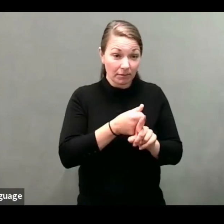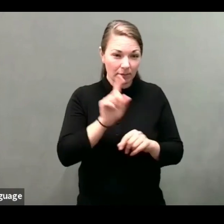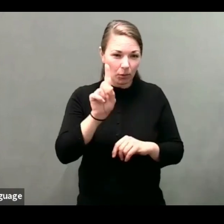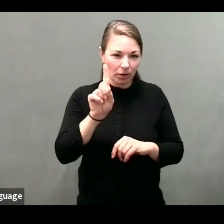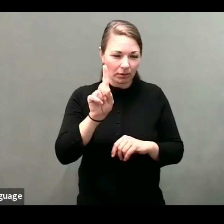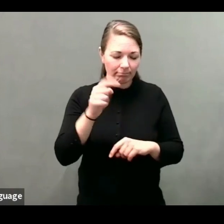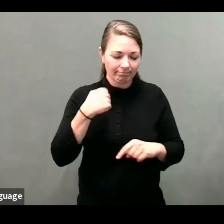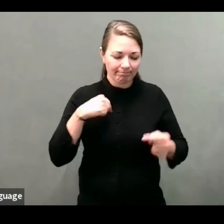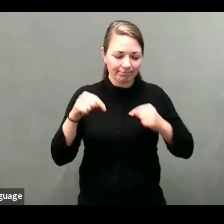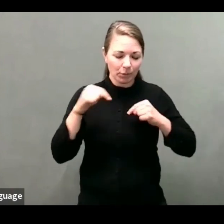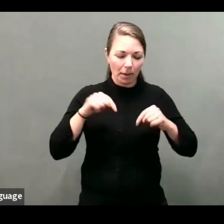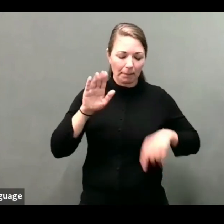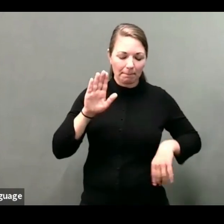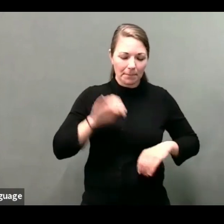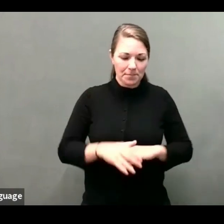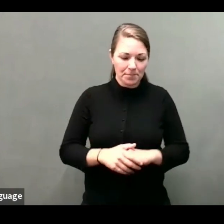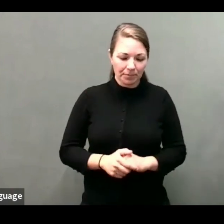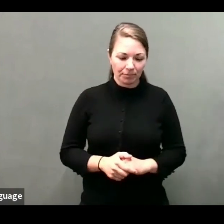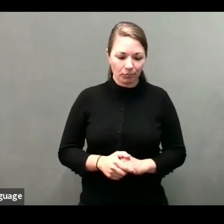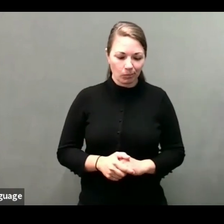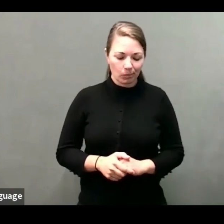that.